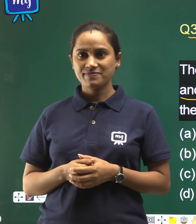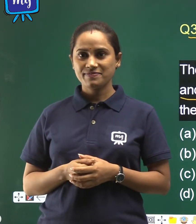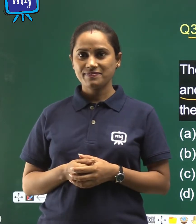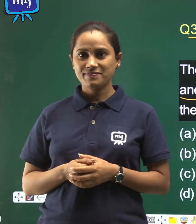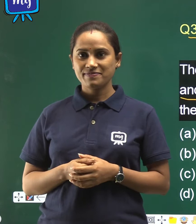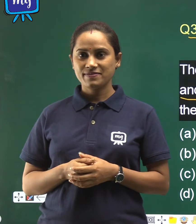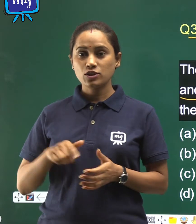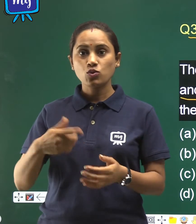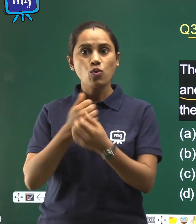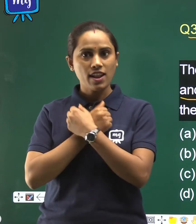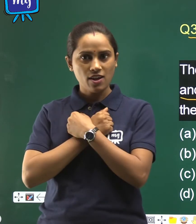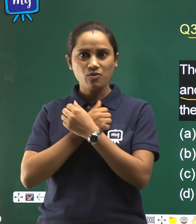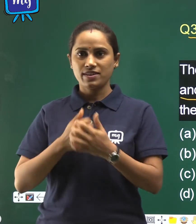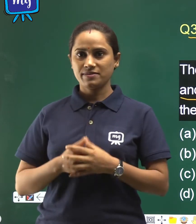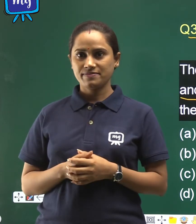to love,